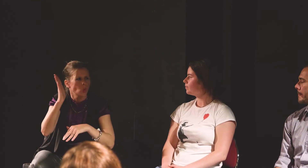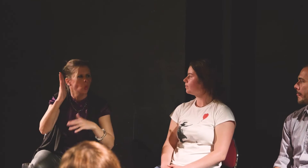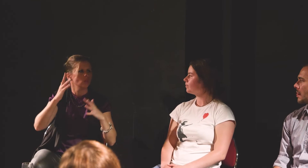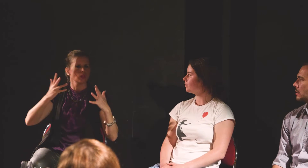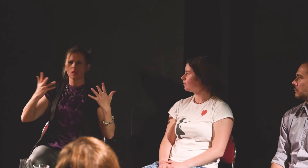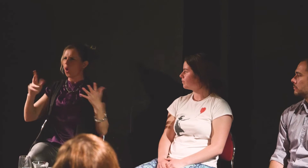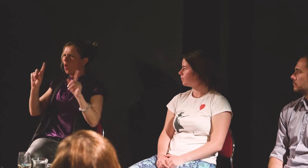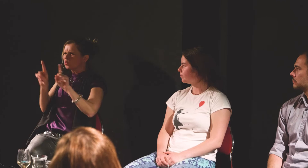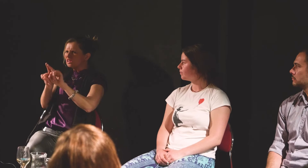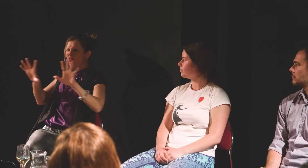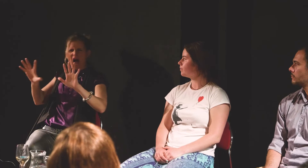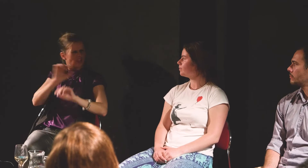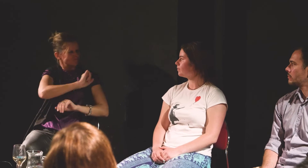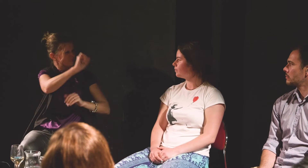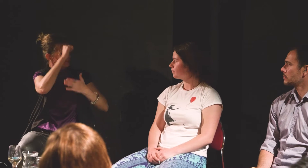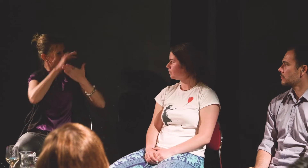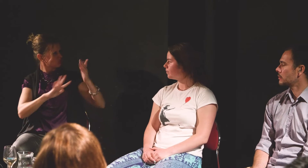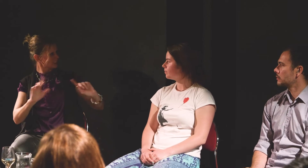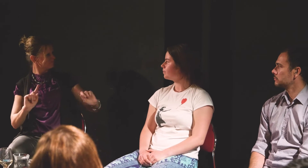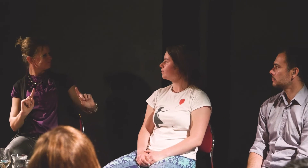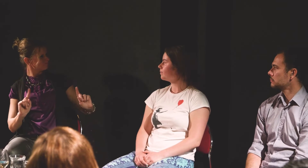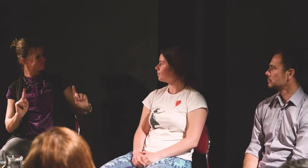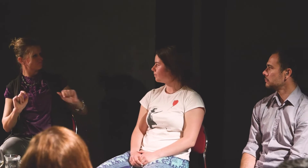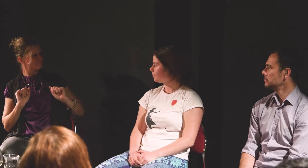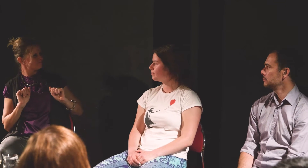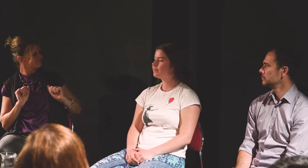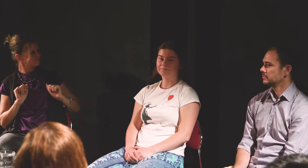a deaf school? Did you attend mainstream? What was it like? Tell us about your experiences.